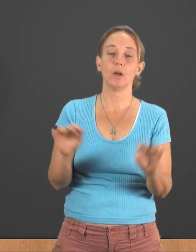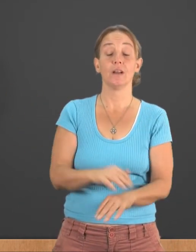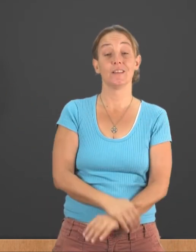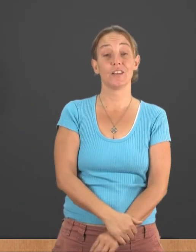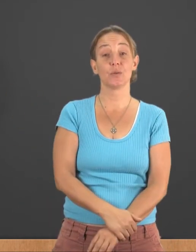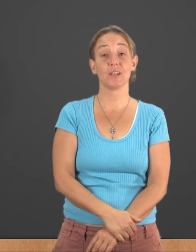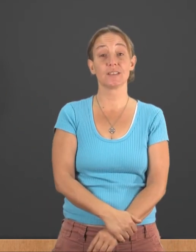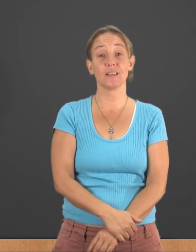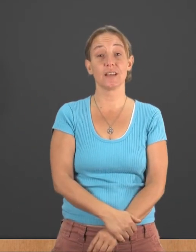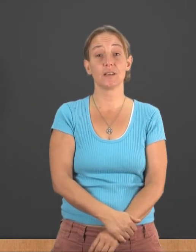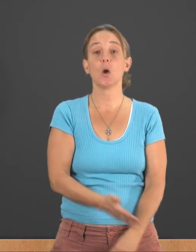Another way to sign that?